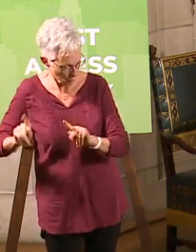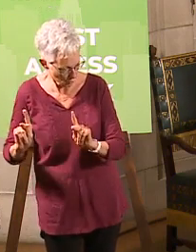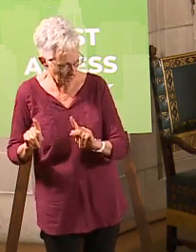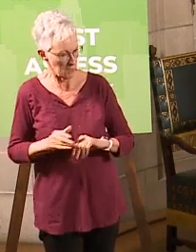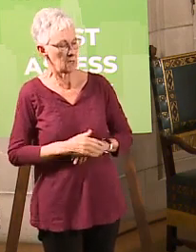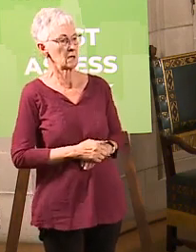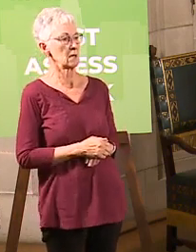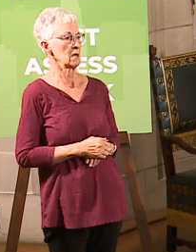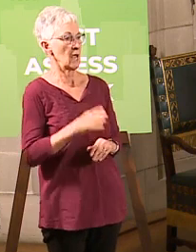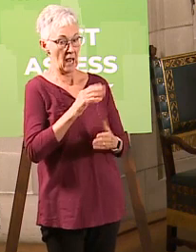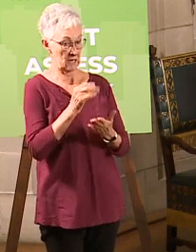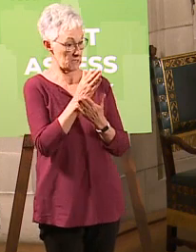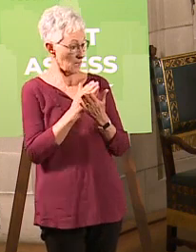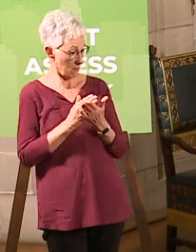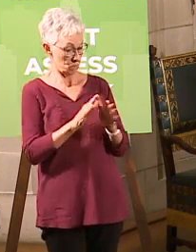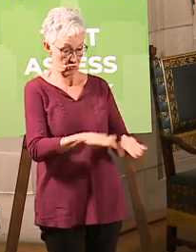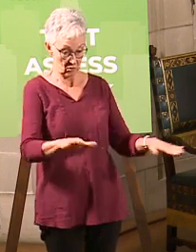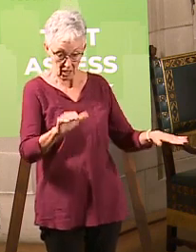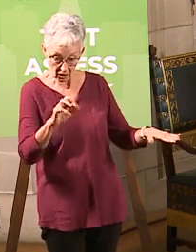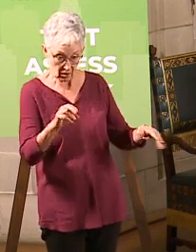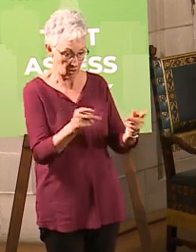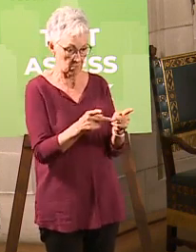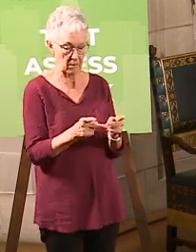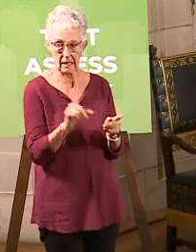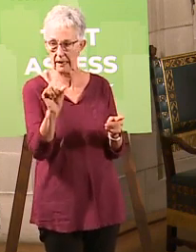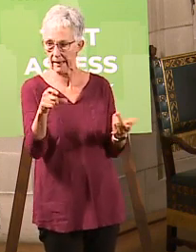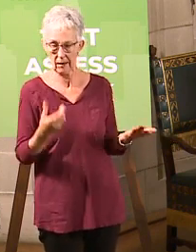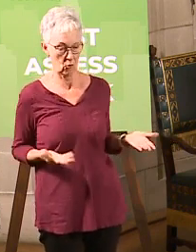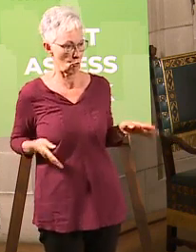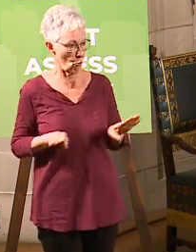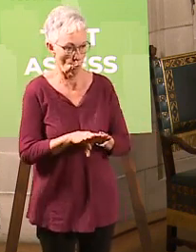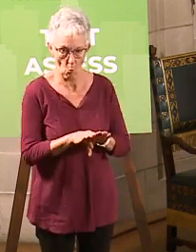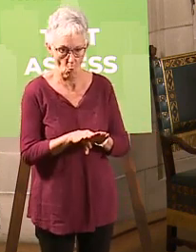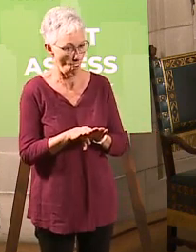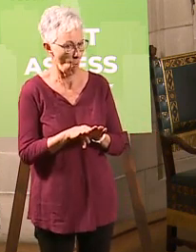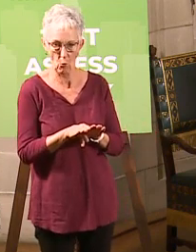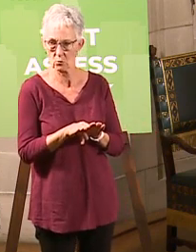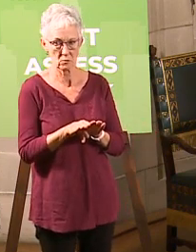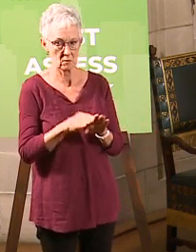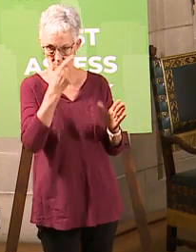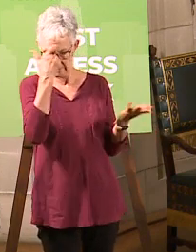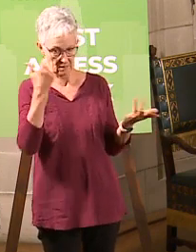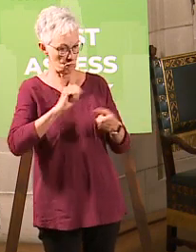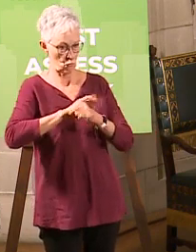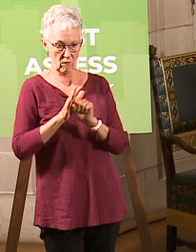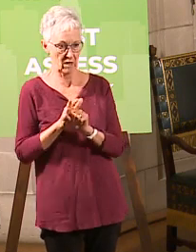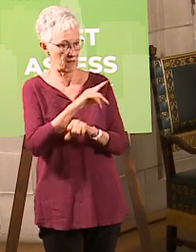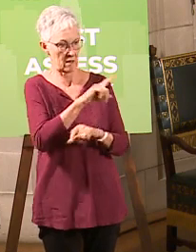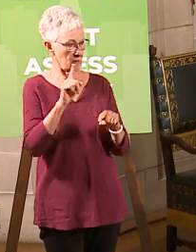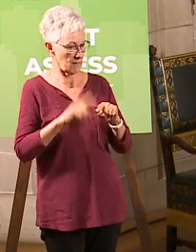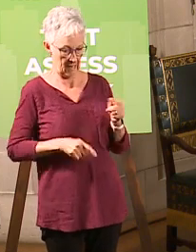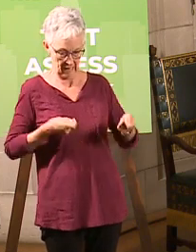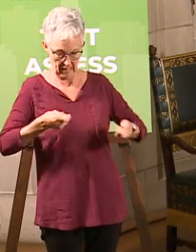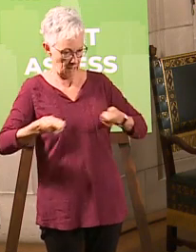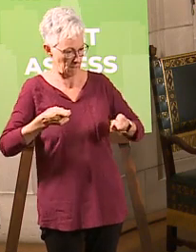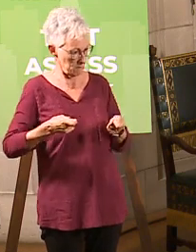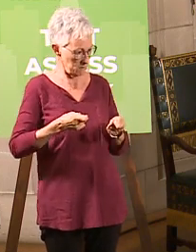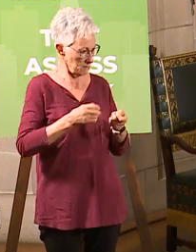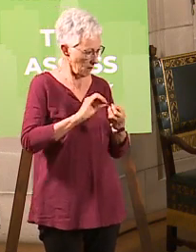effects COVID-19 has had on children, families, licensed child care centers, and licensed family